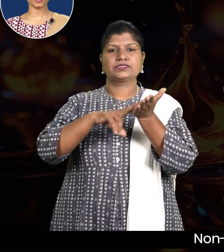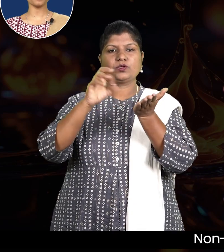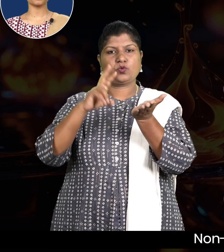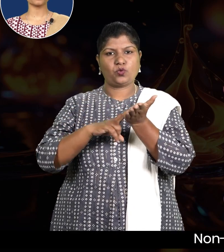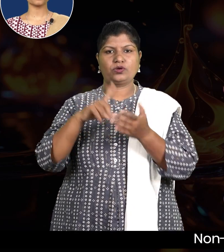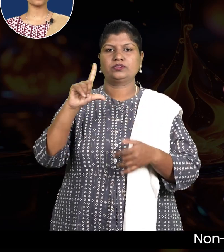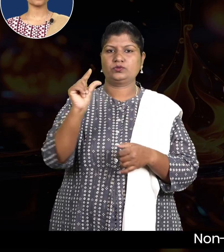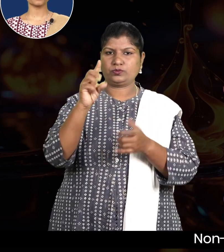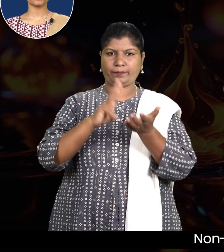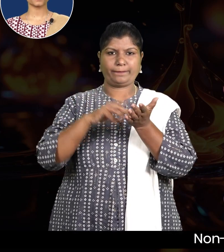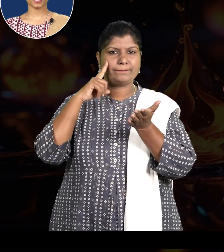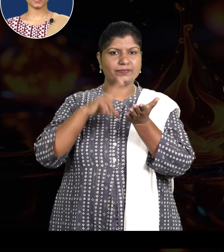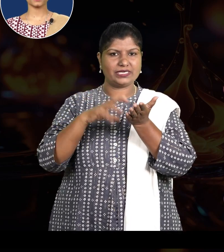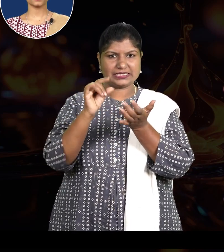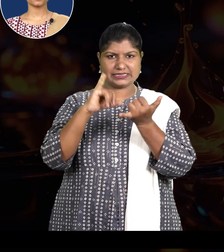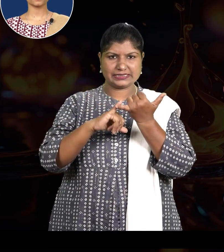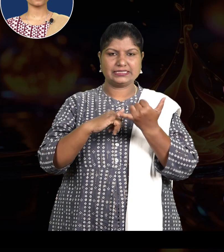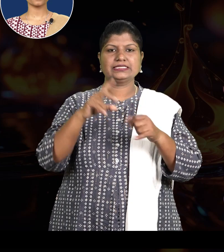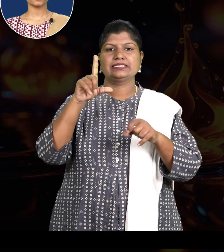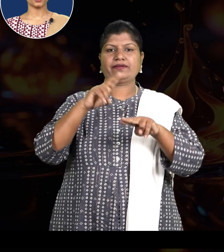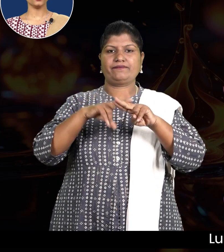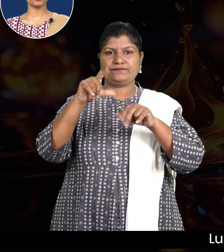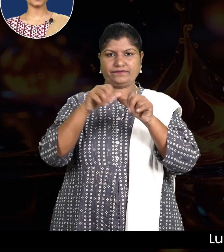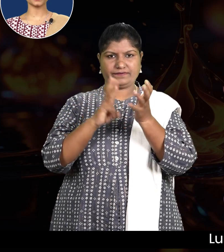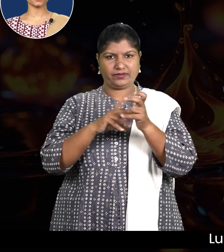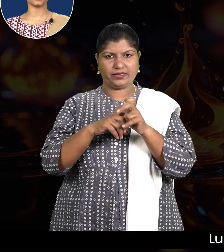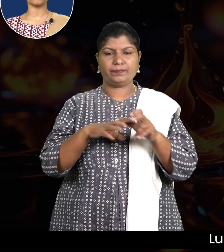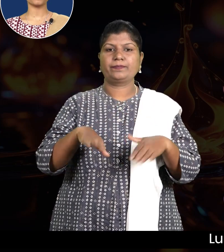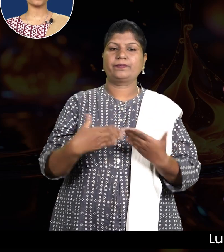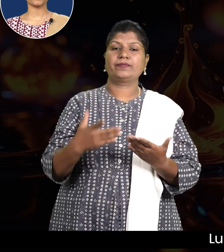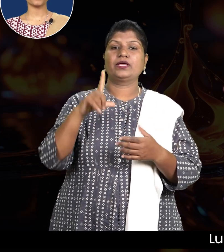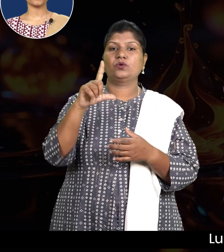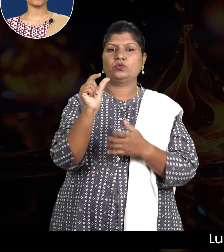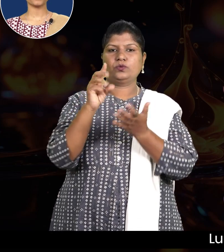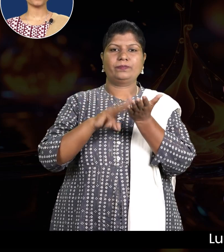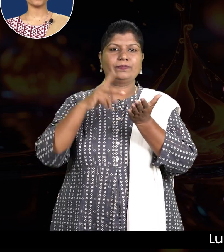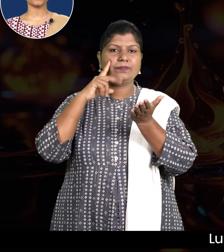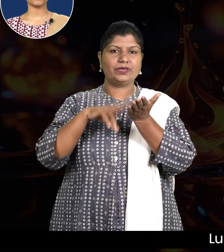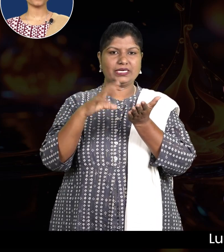non-luminous flame and luminous flame.